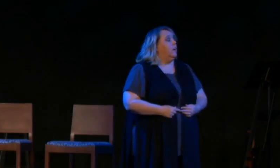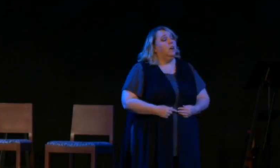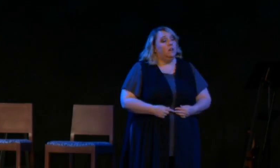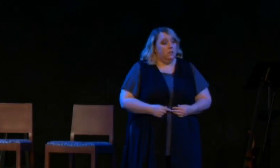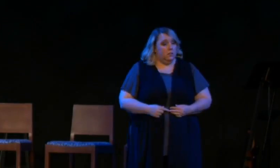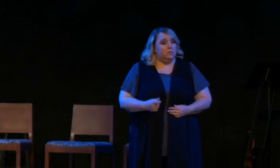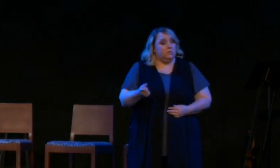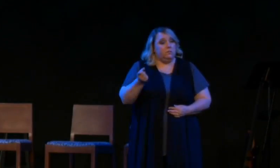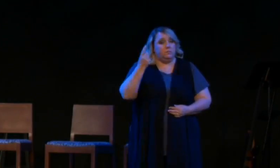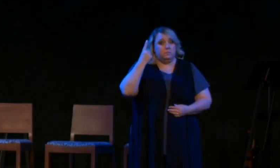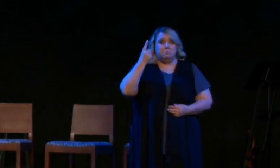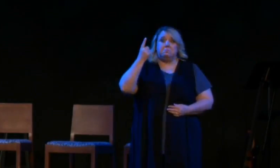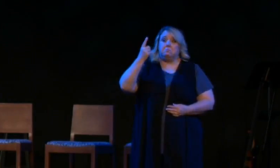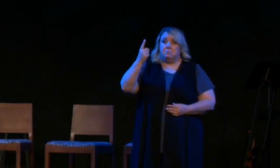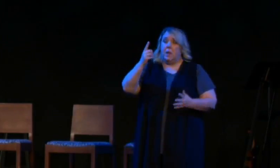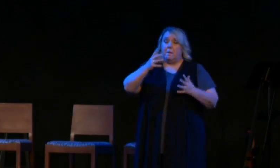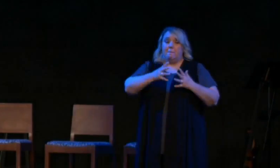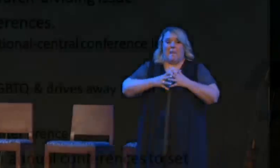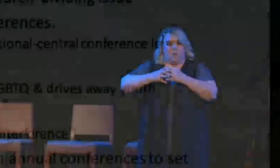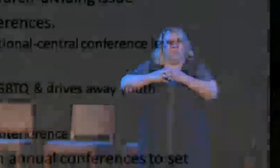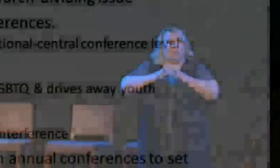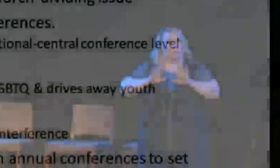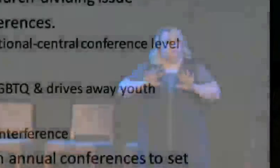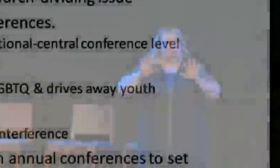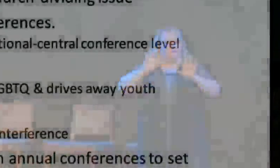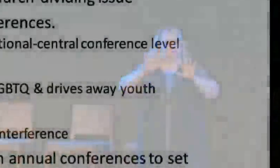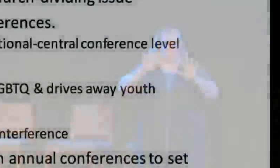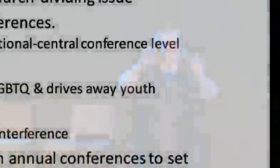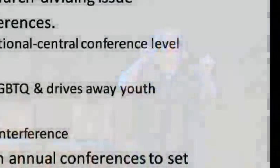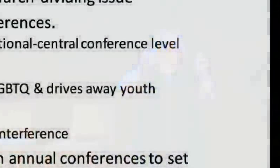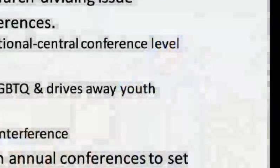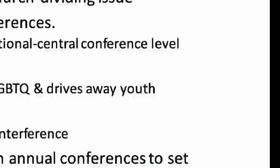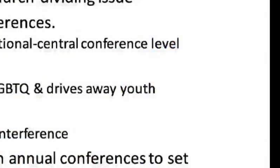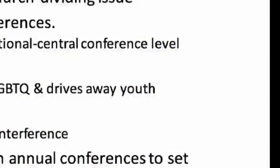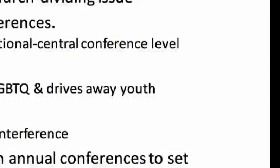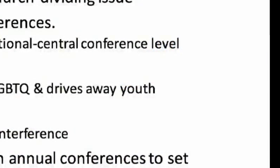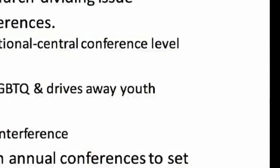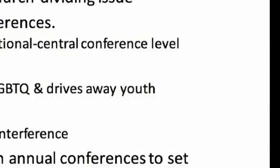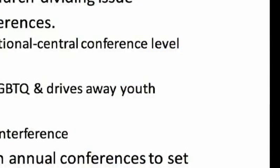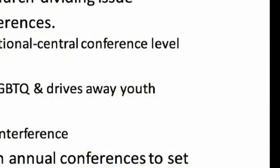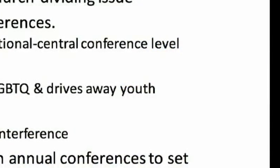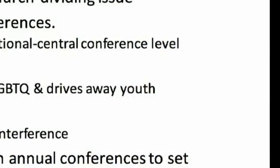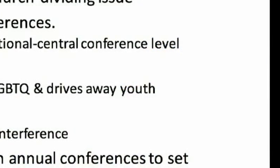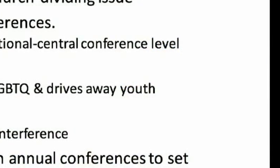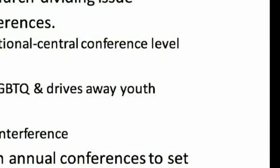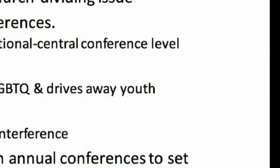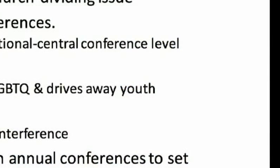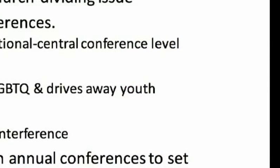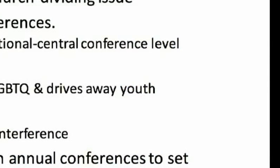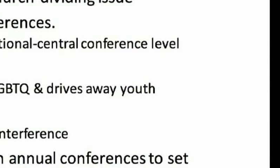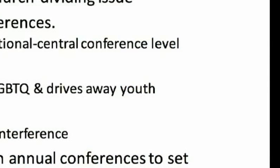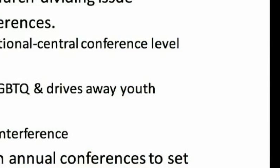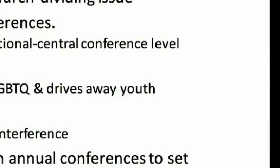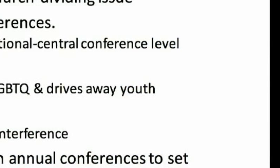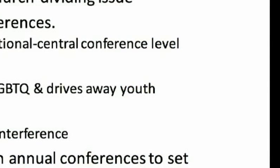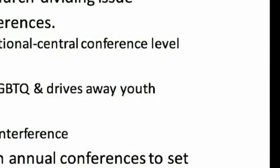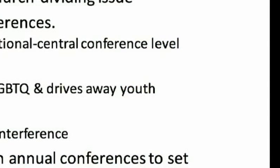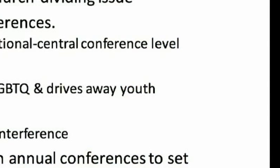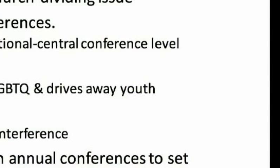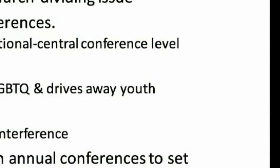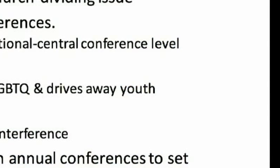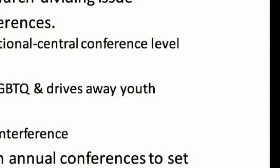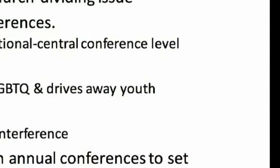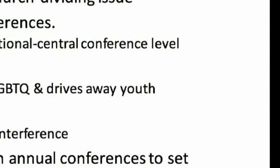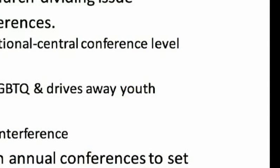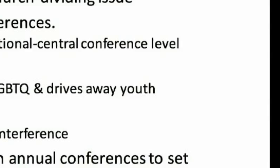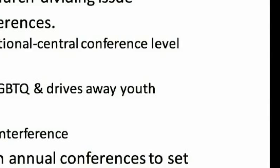changes in America, it doesn't have any change whatsoever in those central conferences where same-sex marriage is